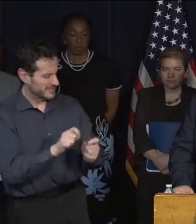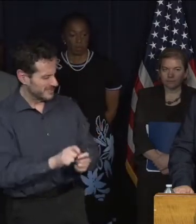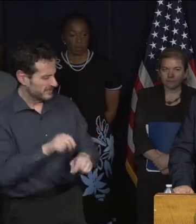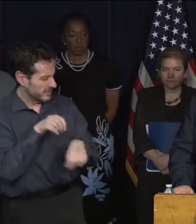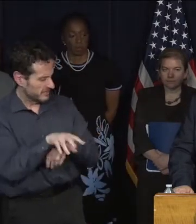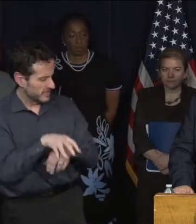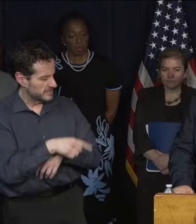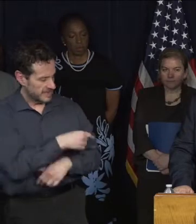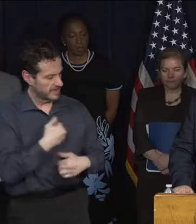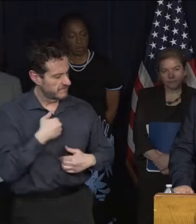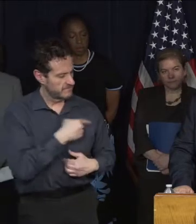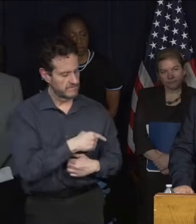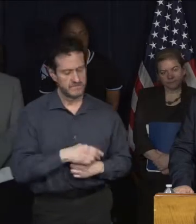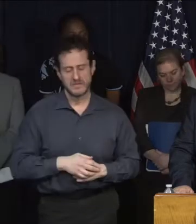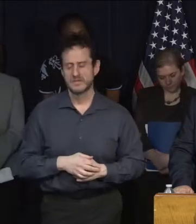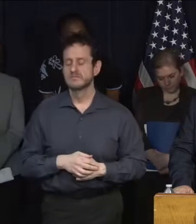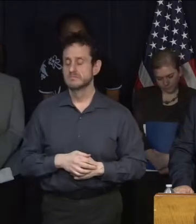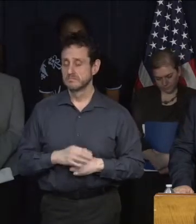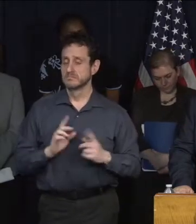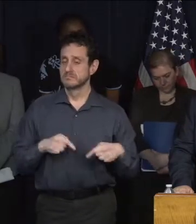You know, there have been